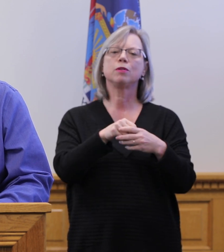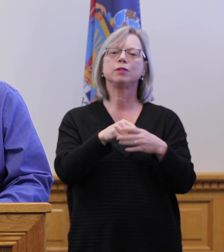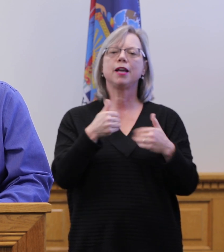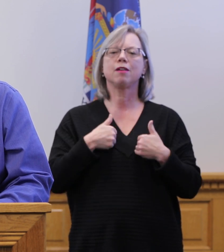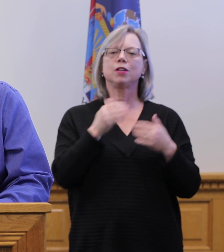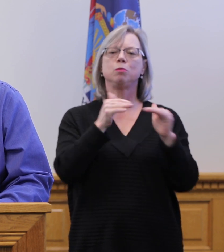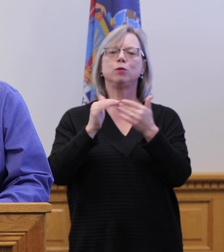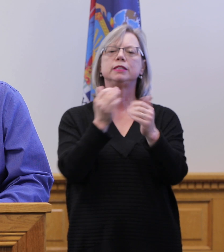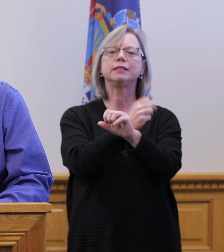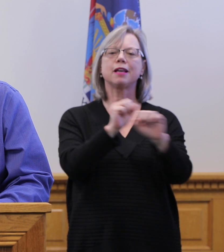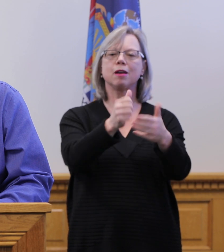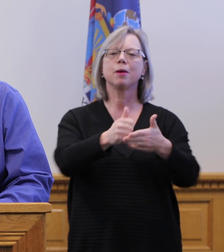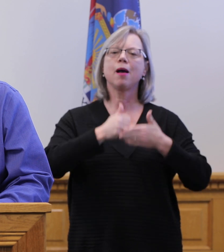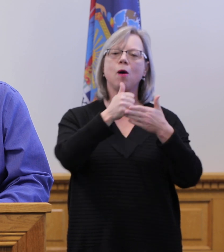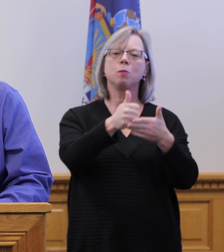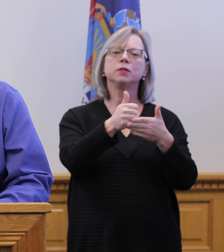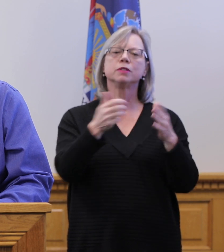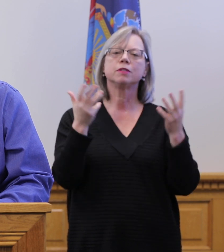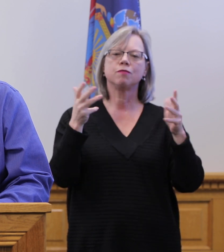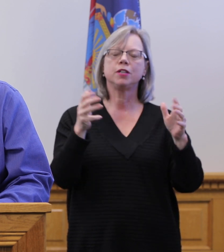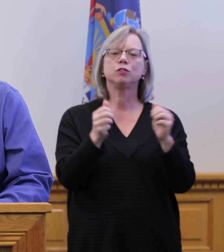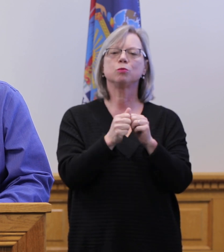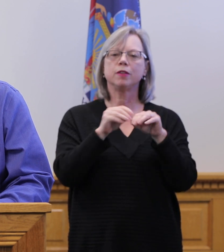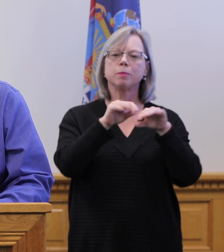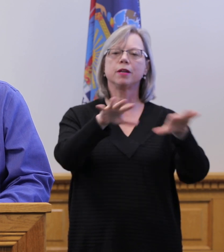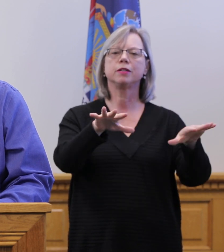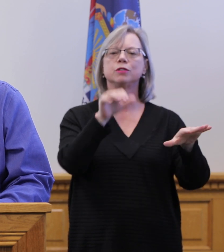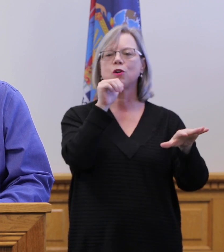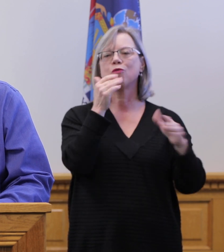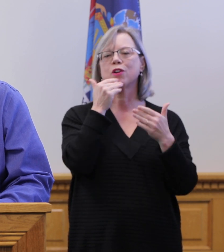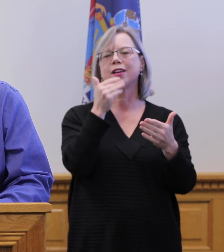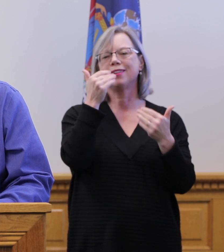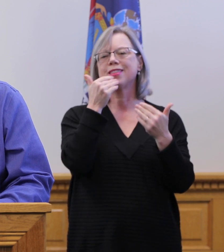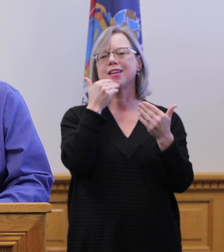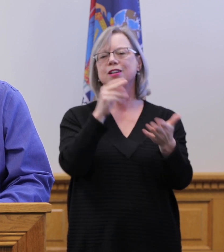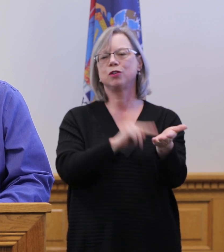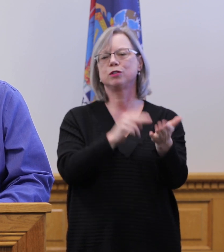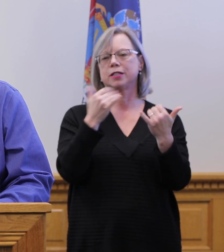our community safe and to help us get through this pandemic. Don't forget to thank a nurse today.